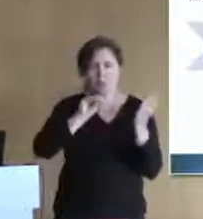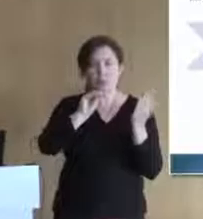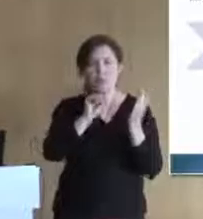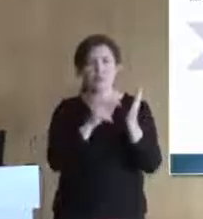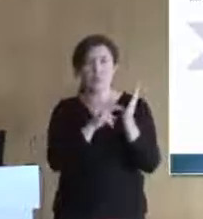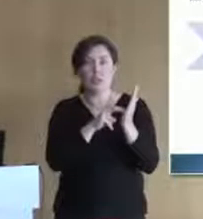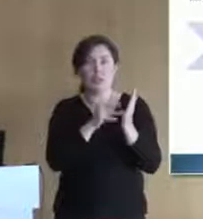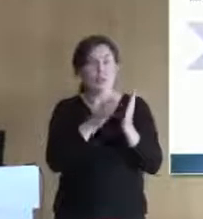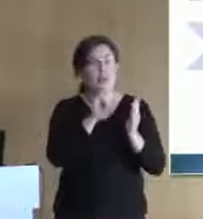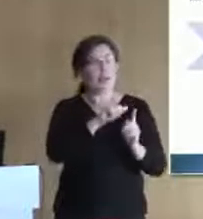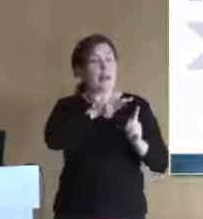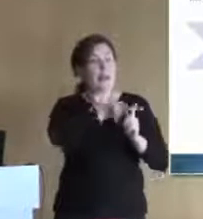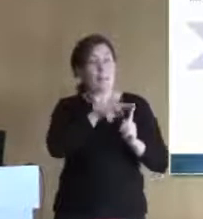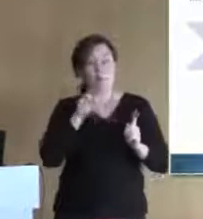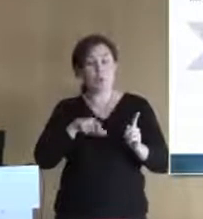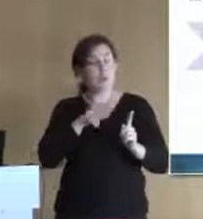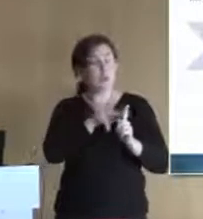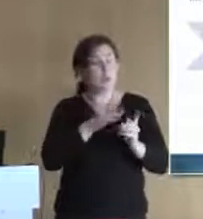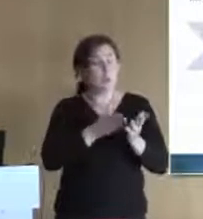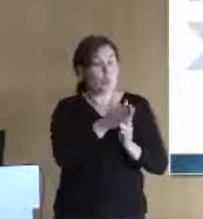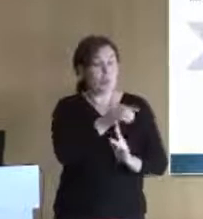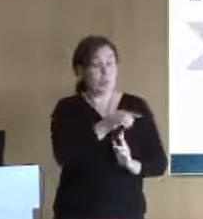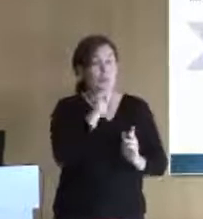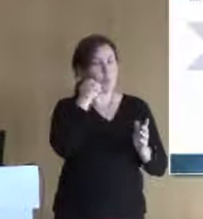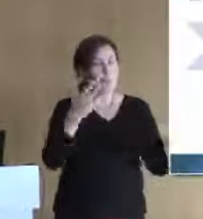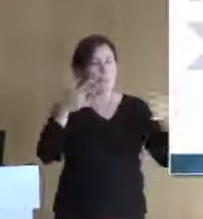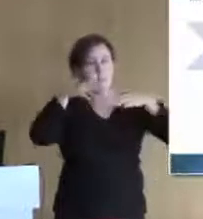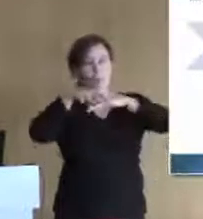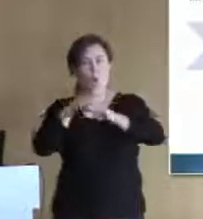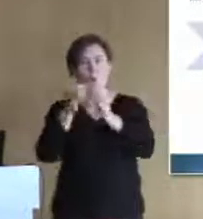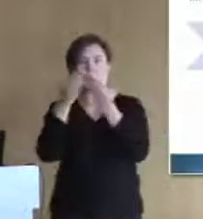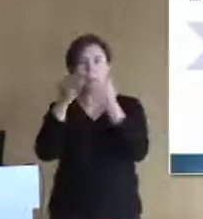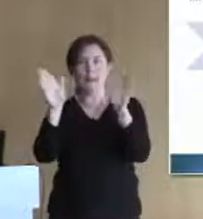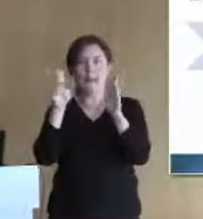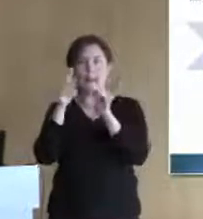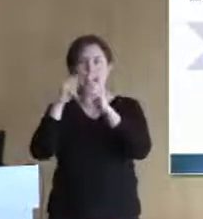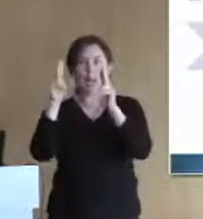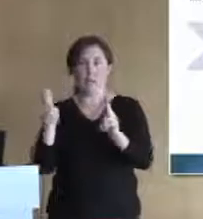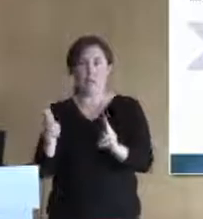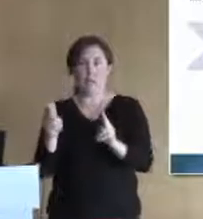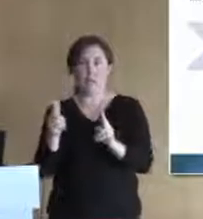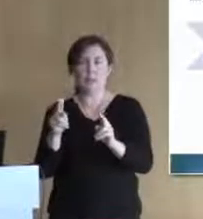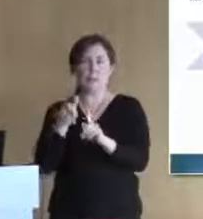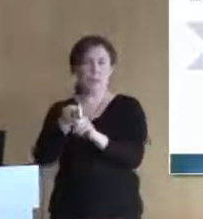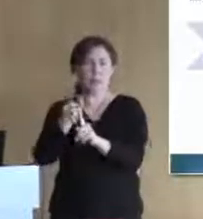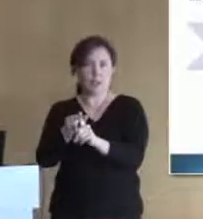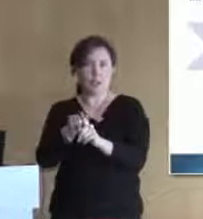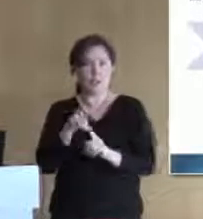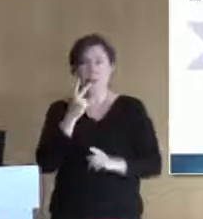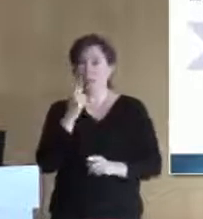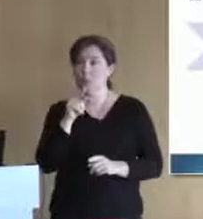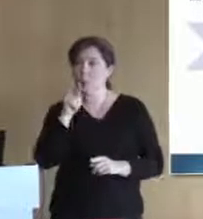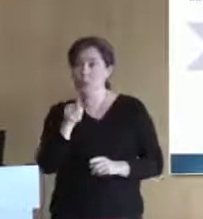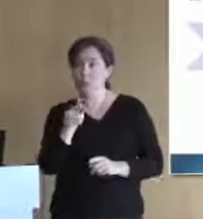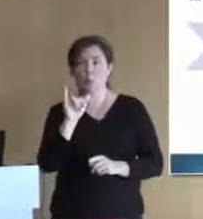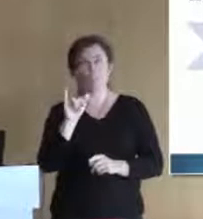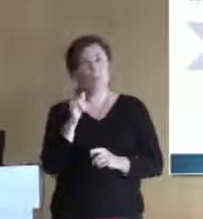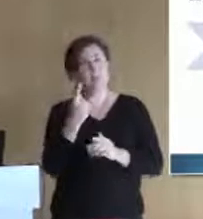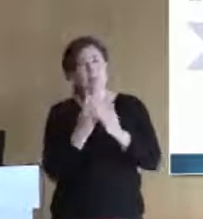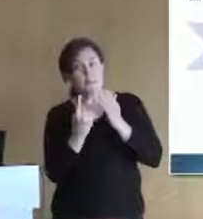to apply to use the IT system to directly start selecting off the register. And at that